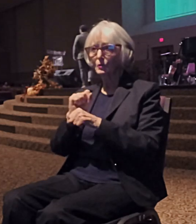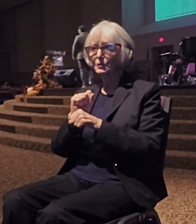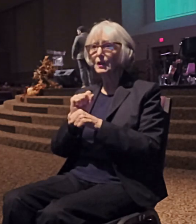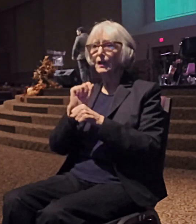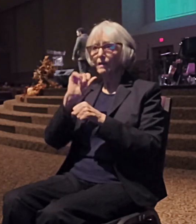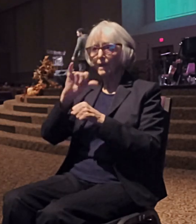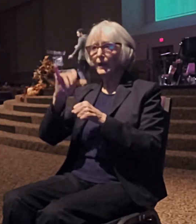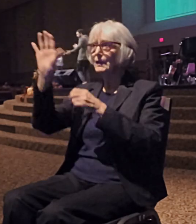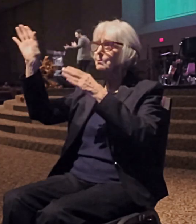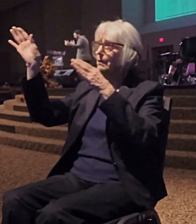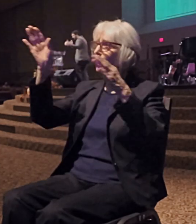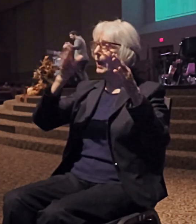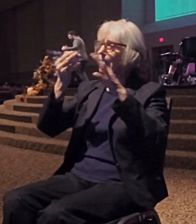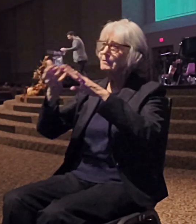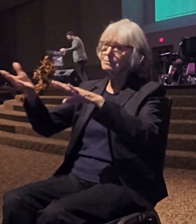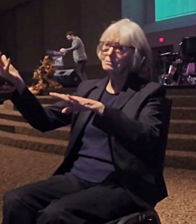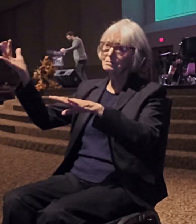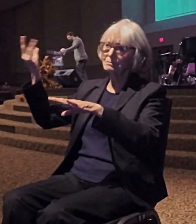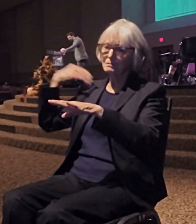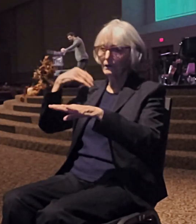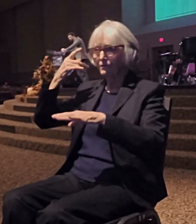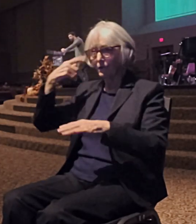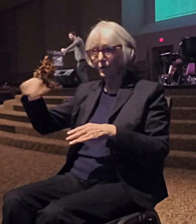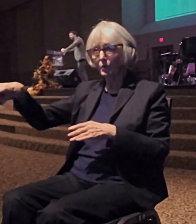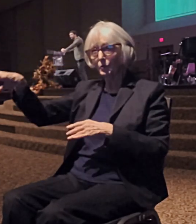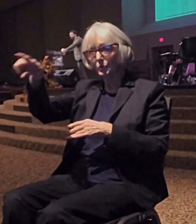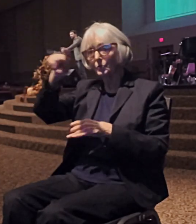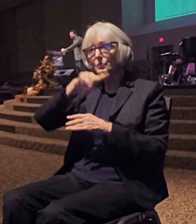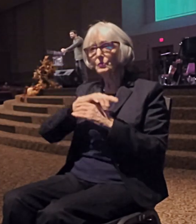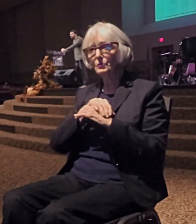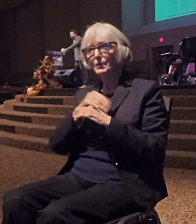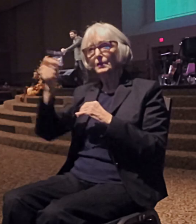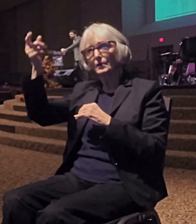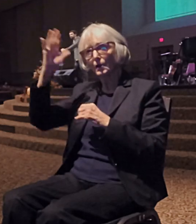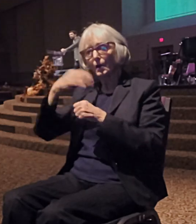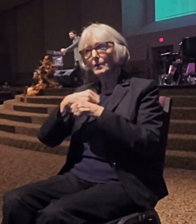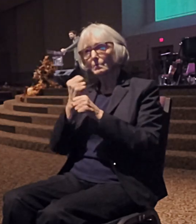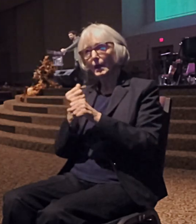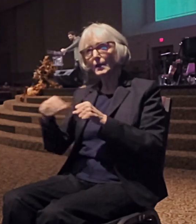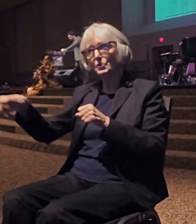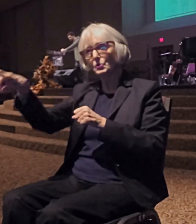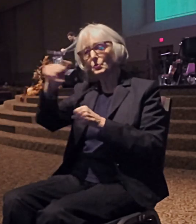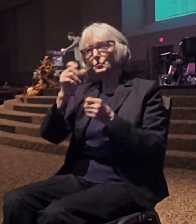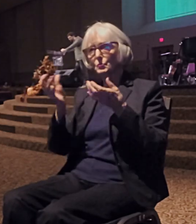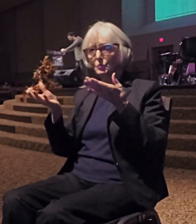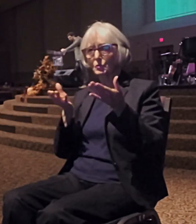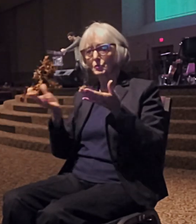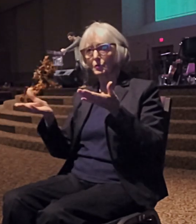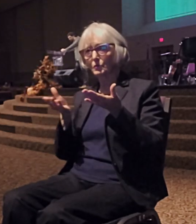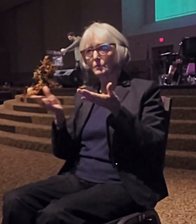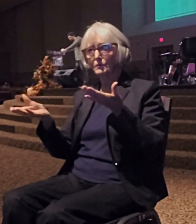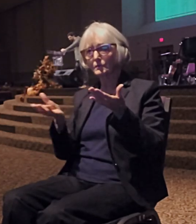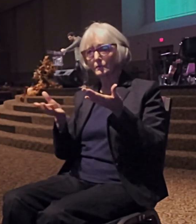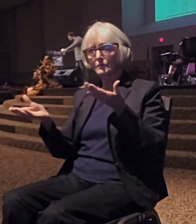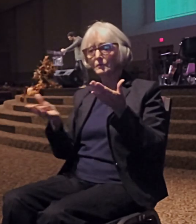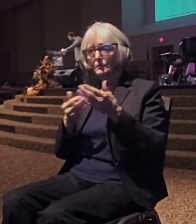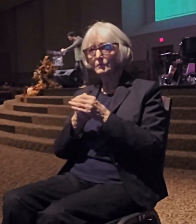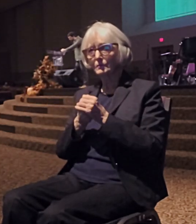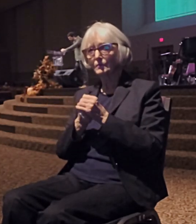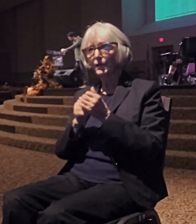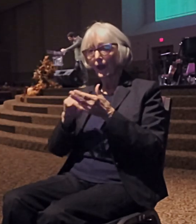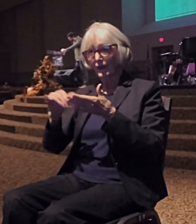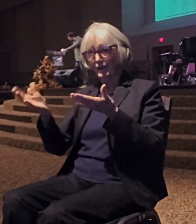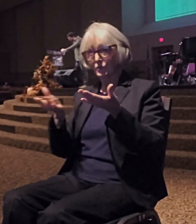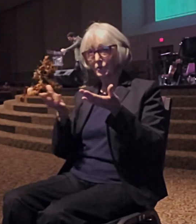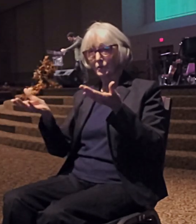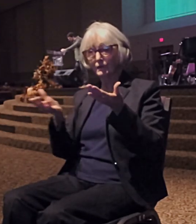that you should walk in him. God has made you quite literally to serve, brothers and sisters. And the